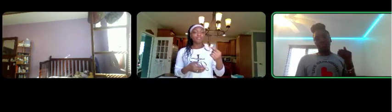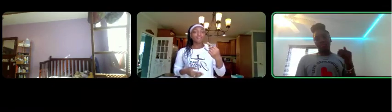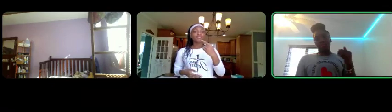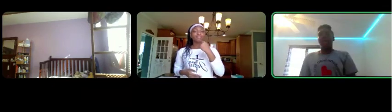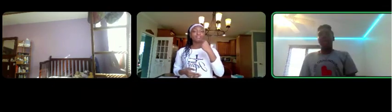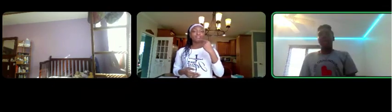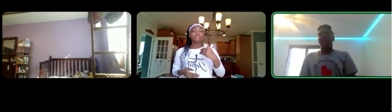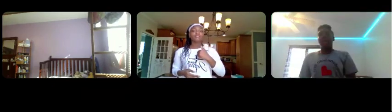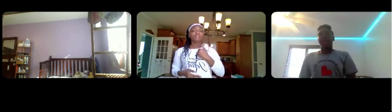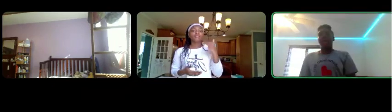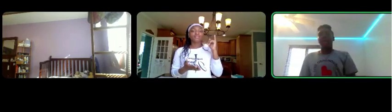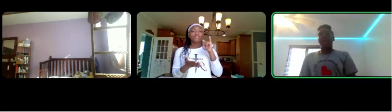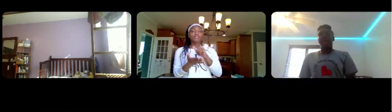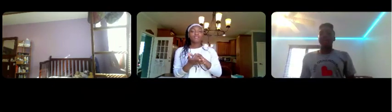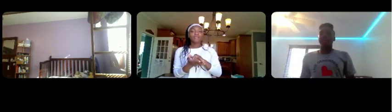Okay.